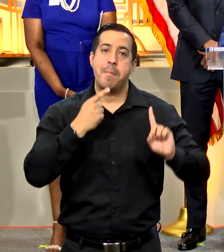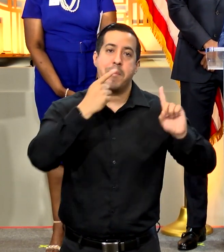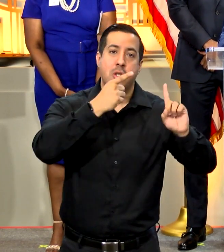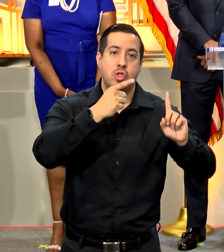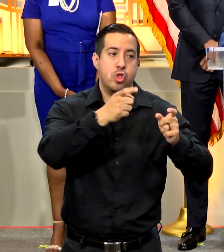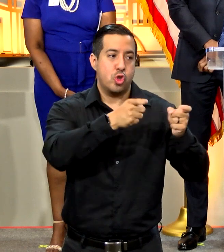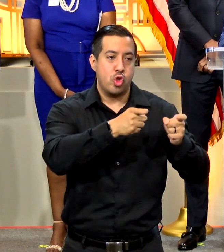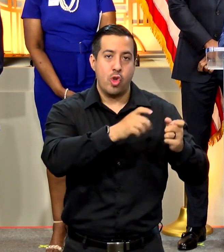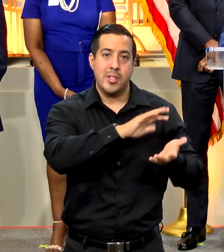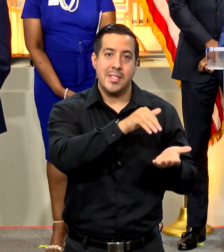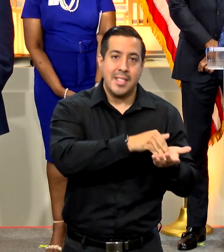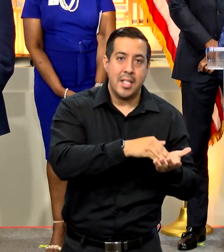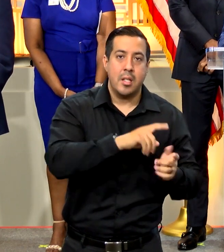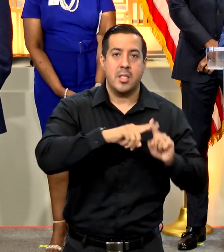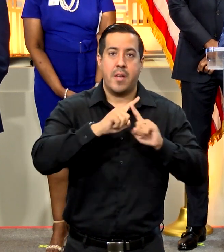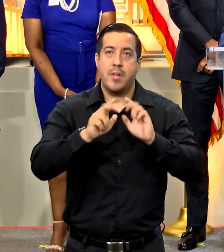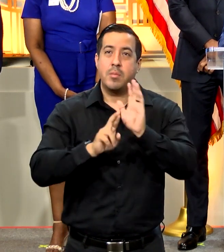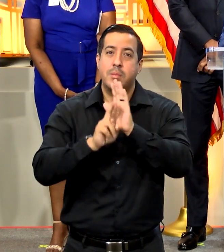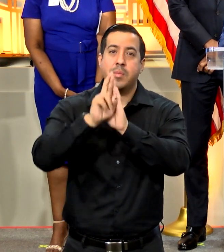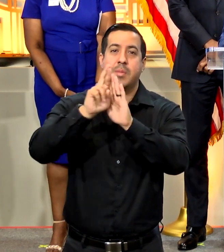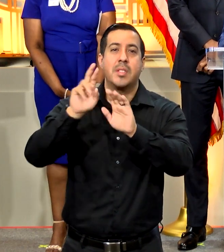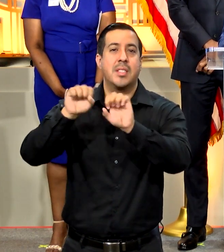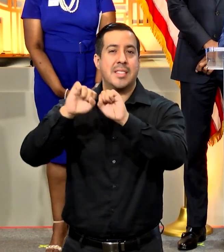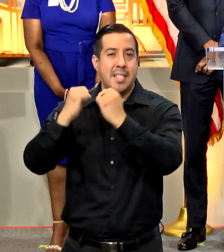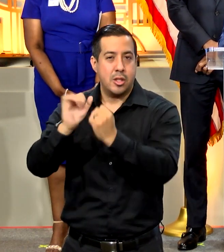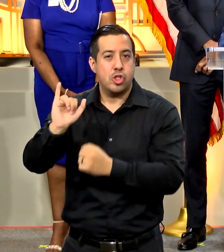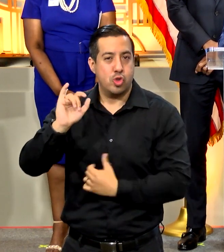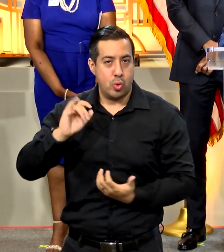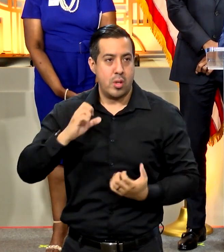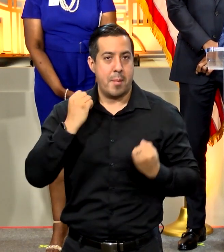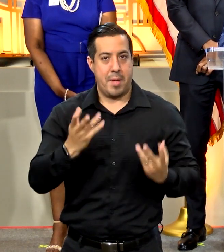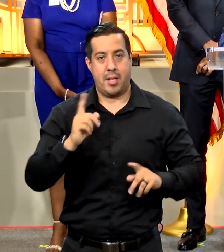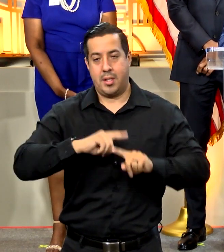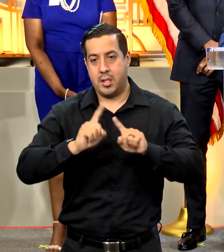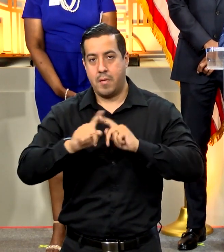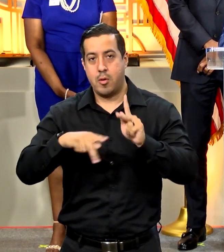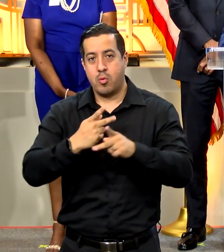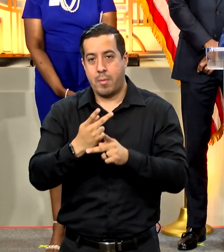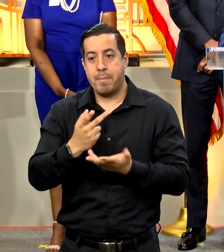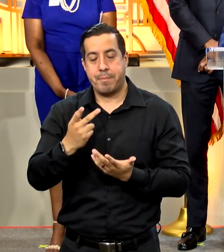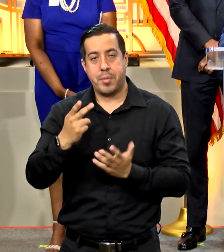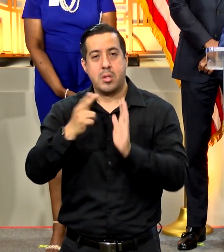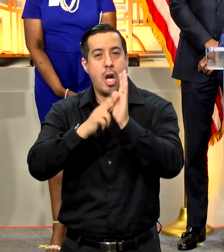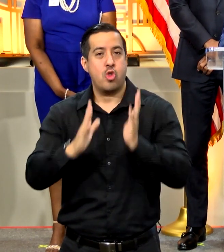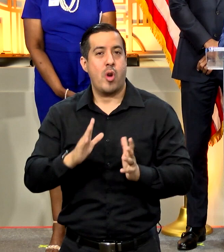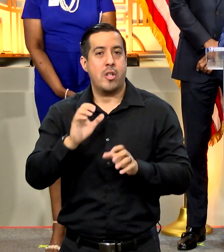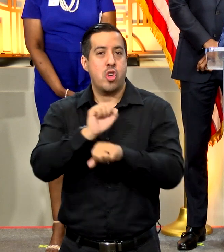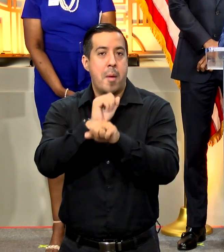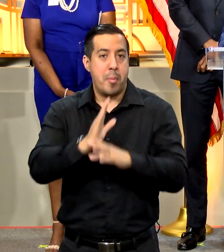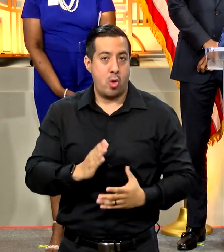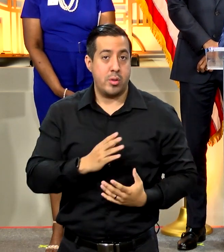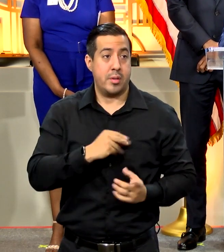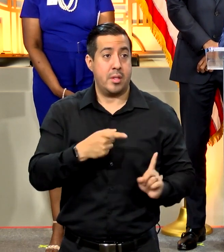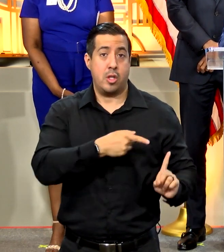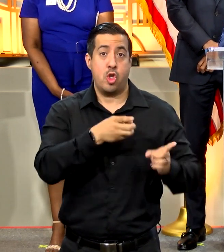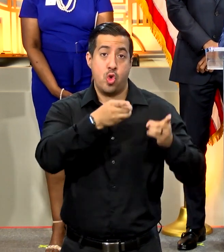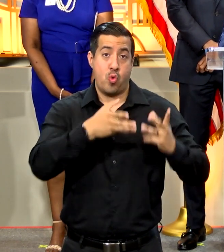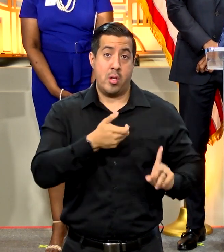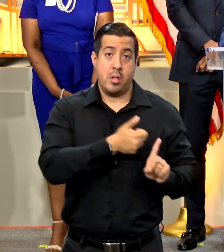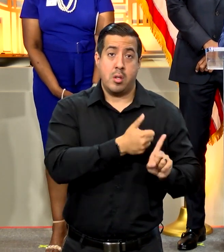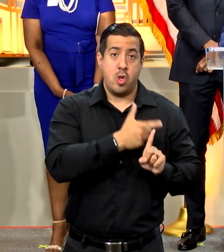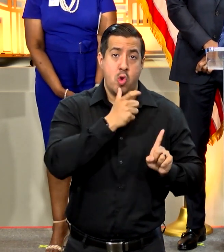Space Station, and more than 10,000 civil service and contractor employees. Director Wyche is responsible